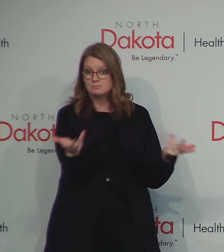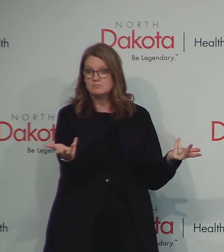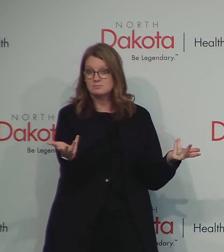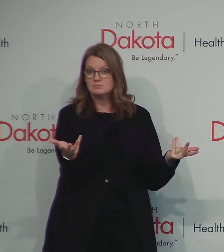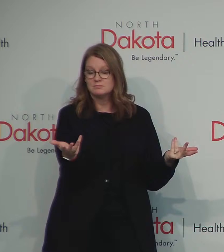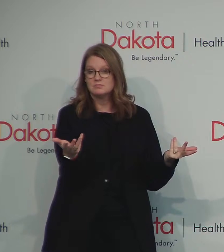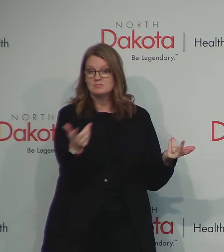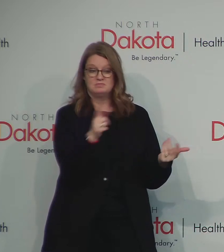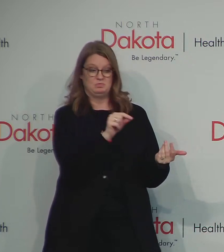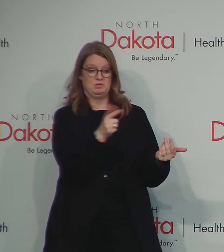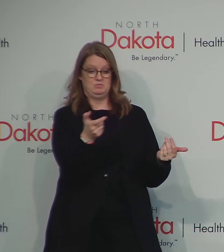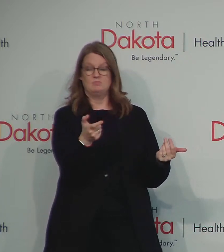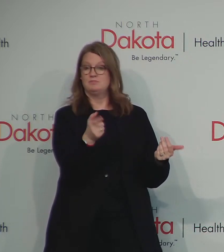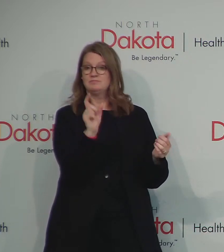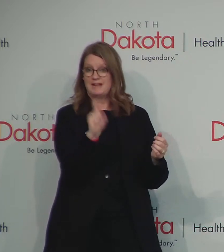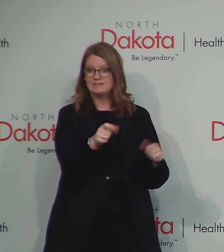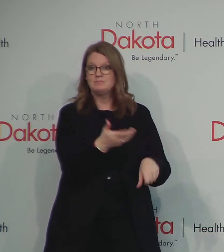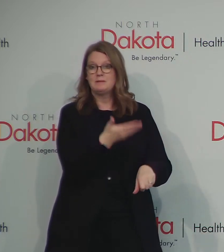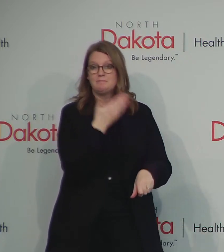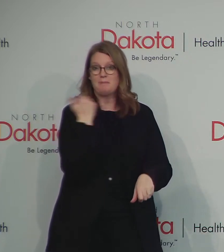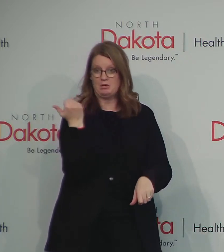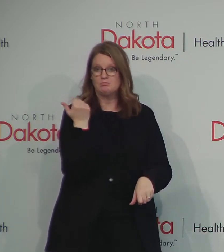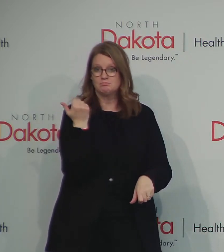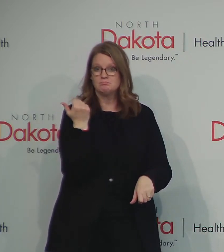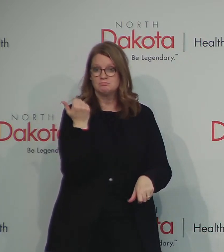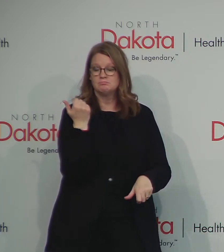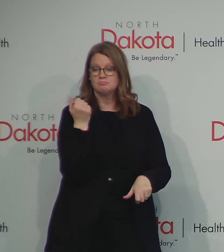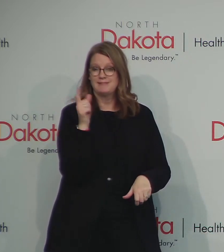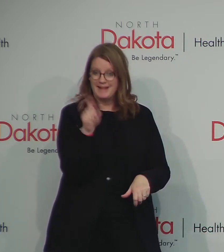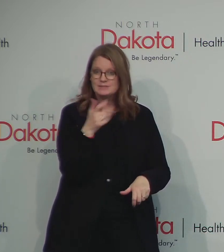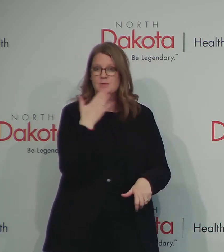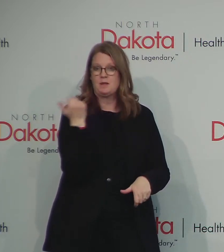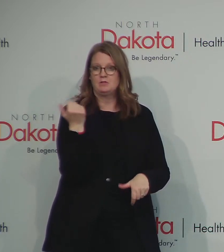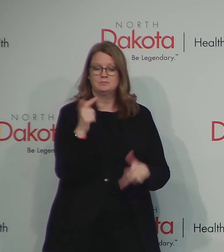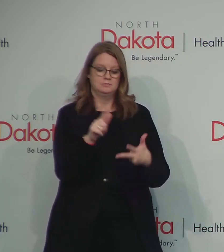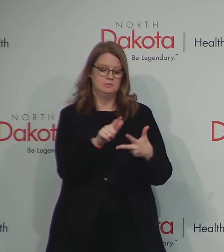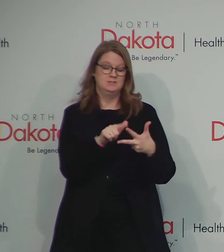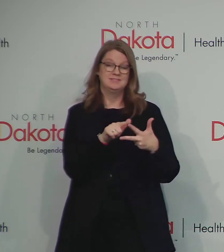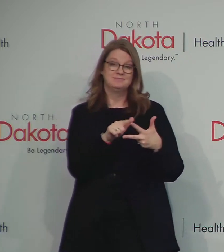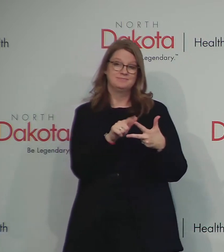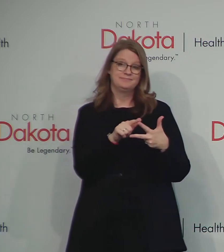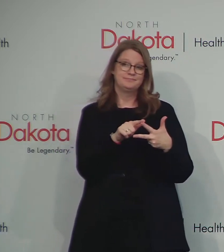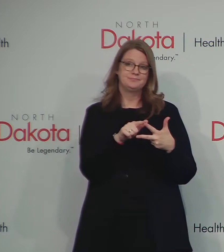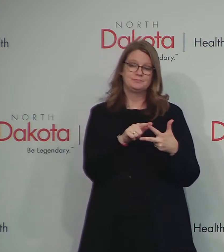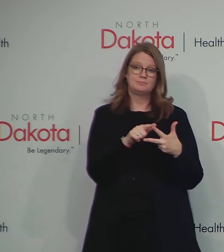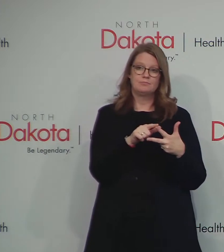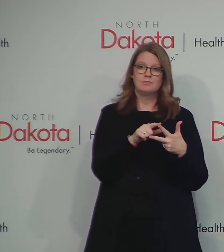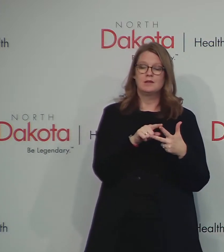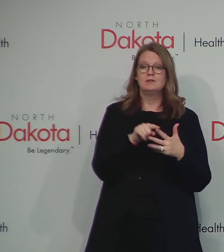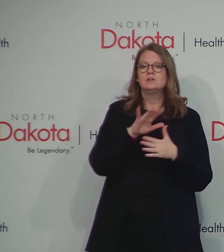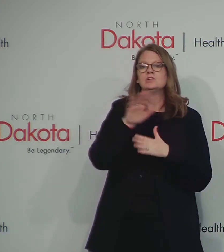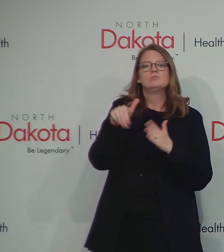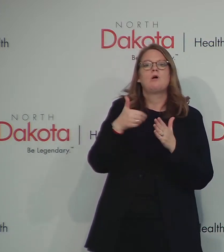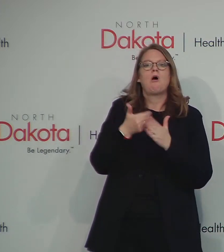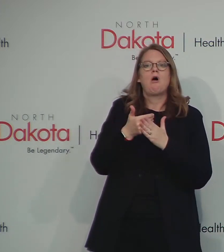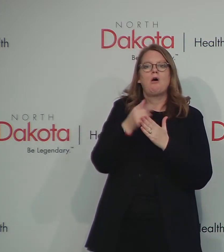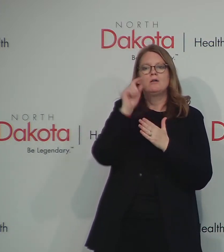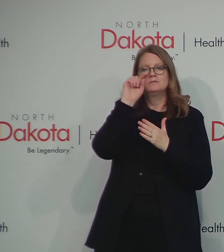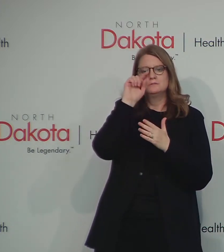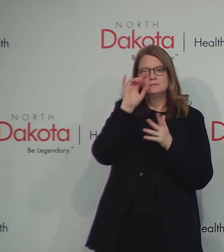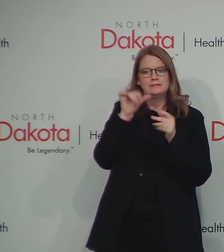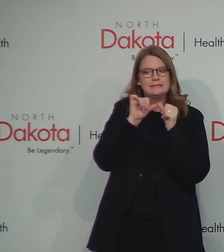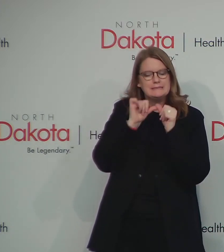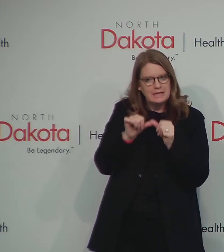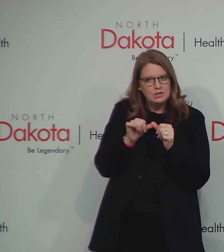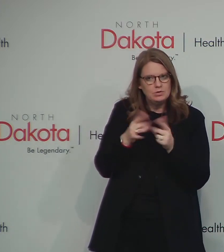great position to finish strong and come out of this better than we went into it. The second is we should all continue to do